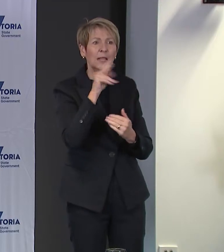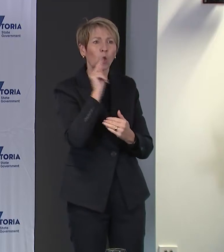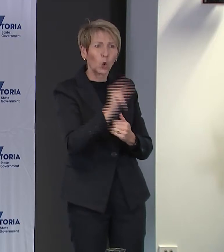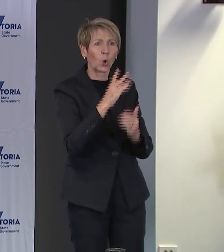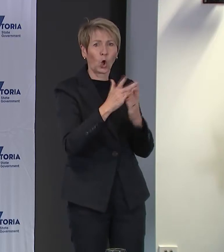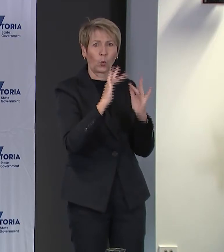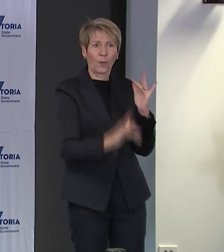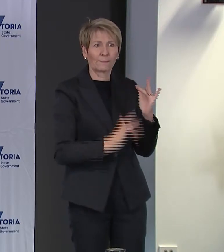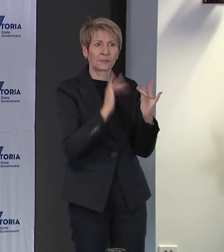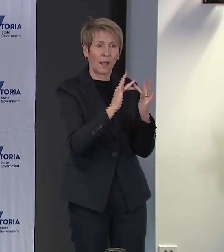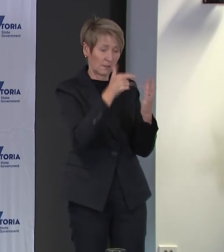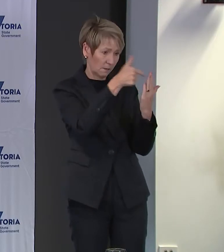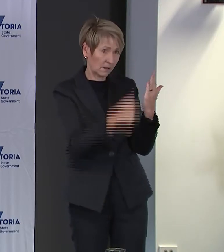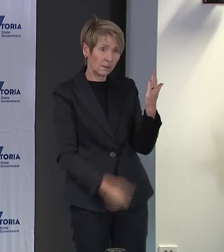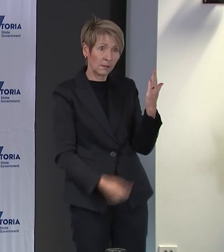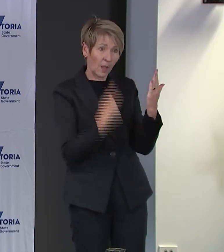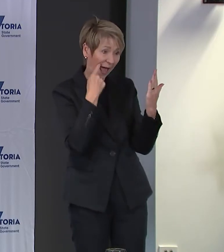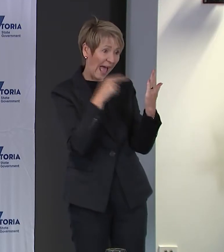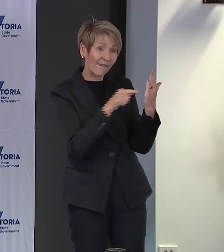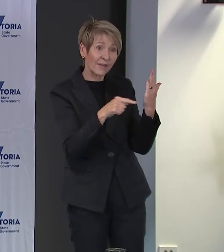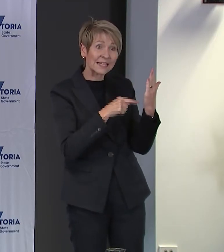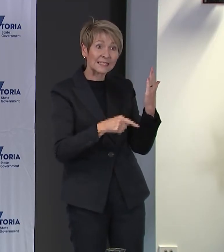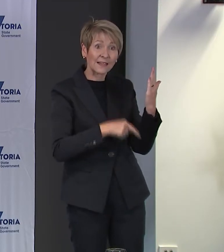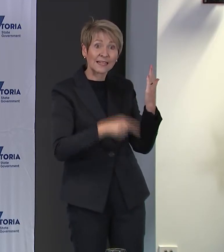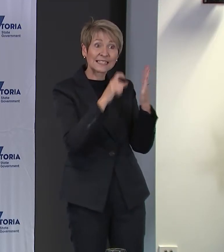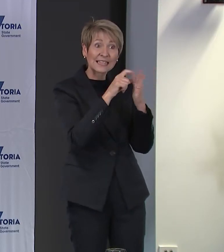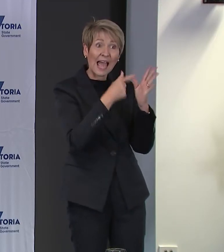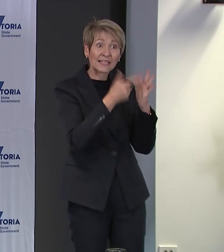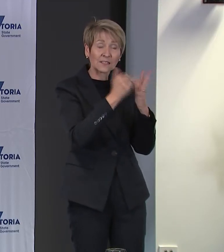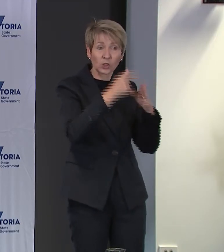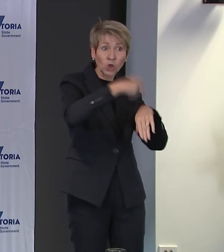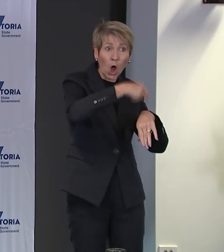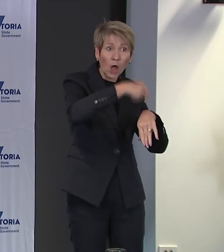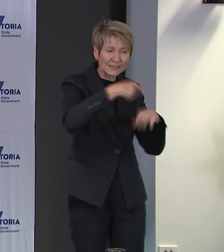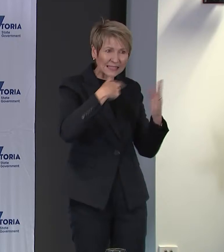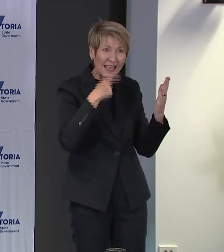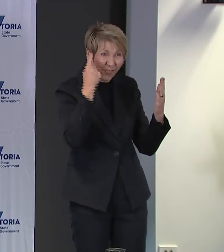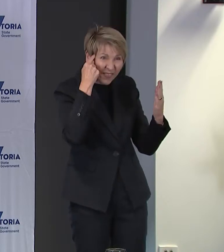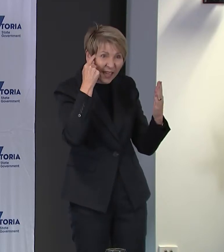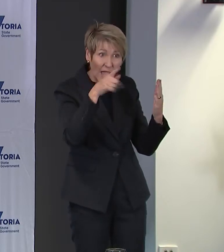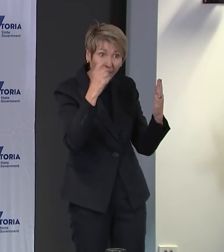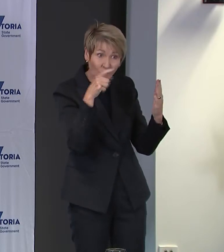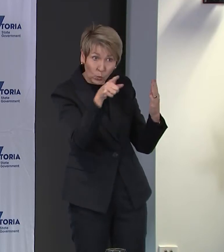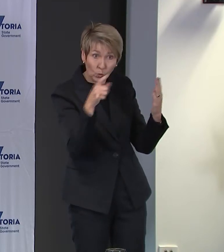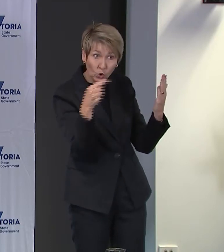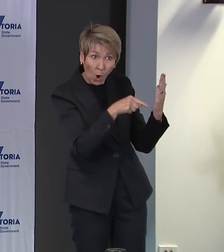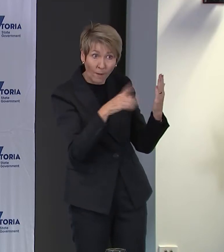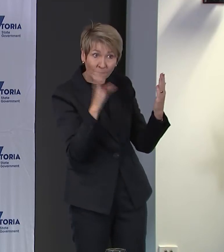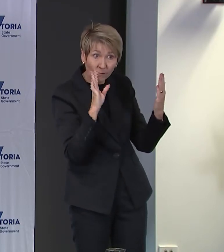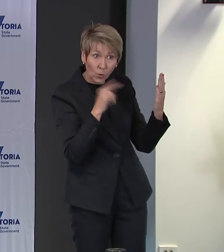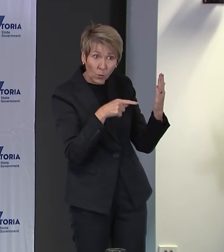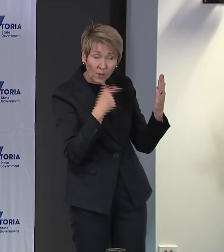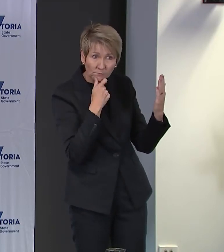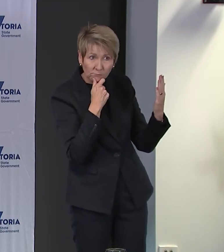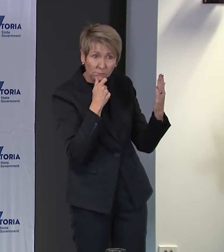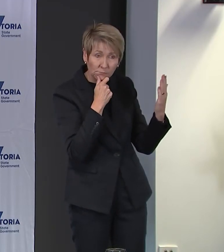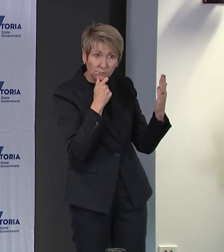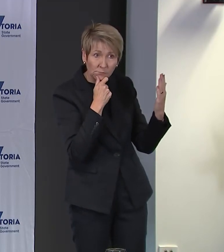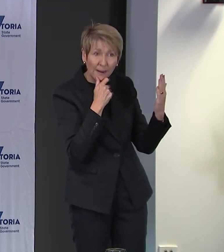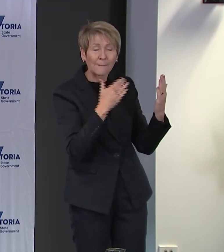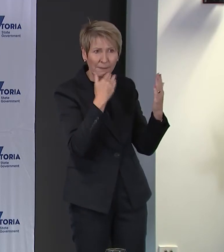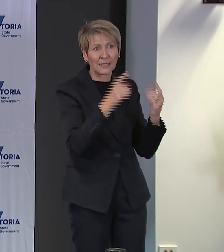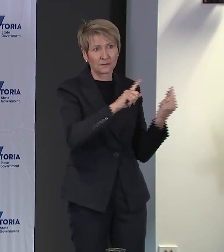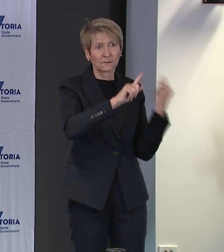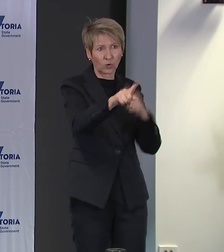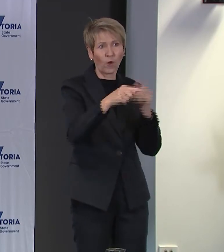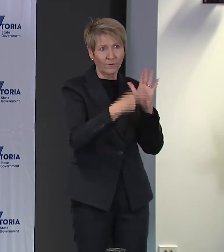tested. Again, I go back to the really high testing numbers we've seen over the last 2 weeks. That is about us collectively getting hold of this outbreak and